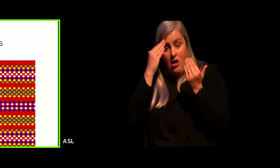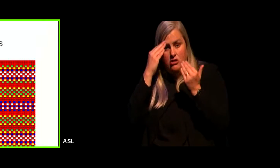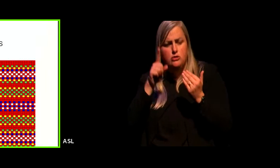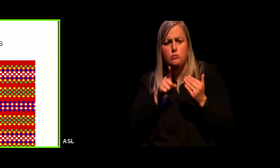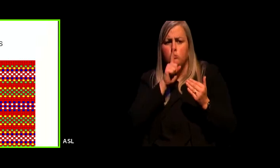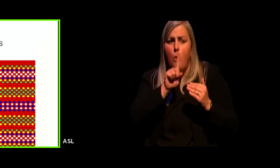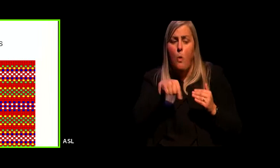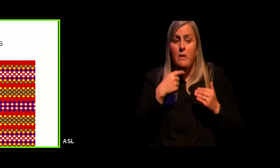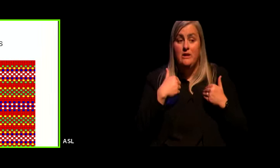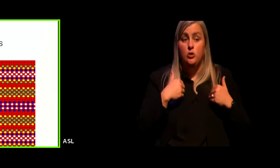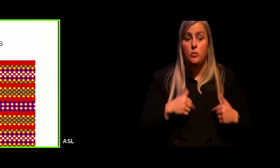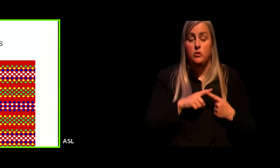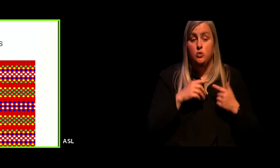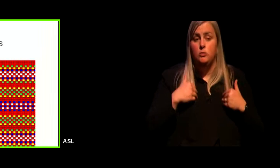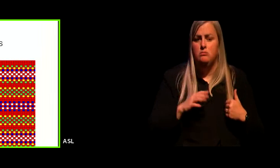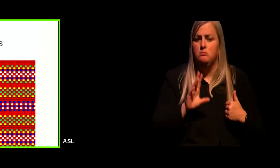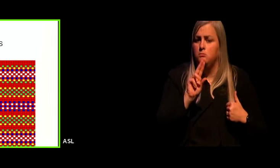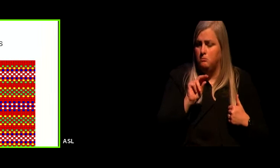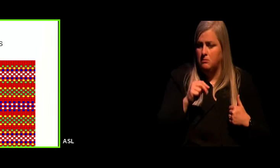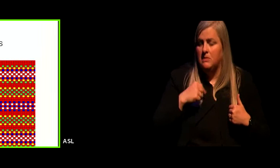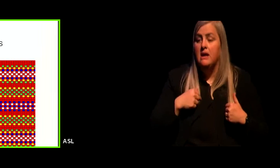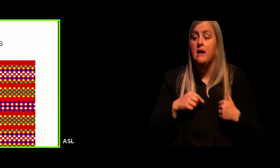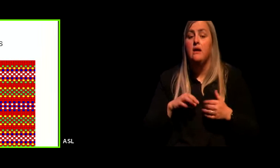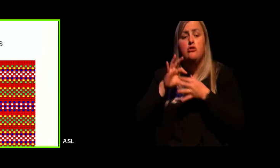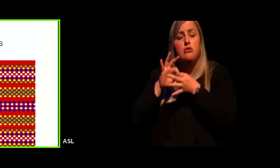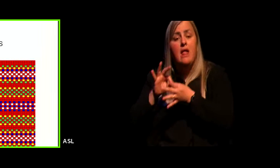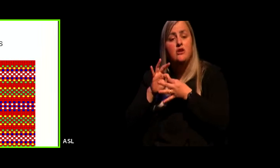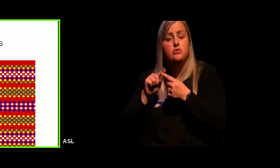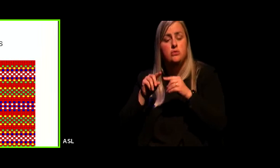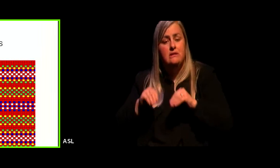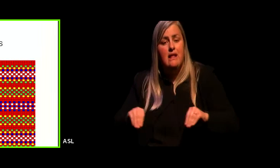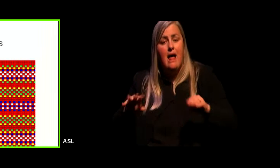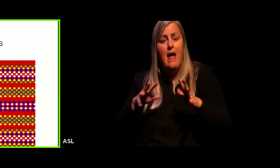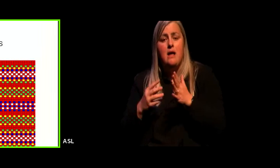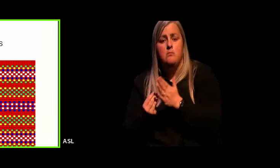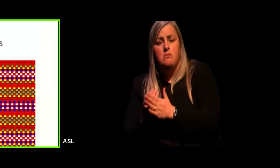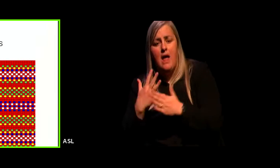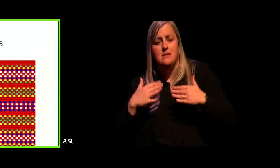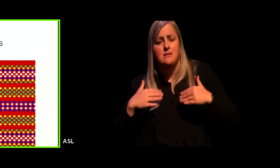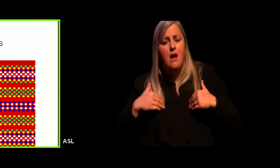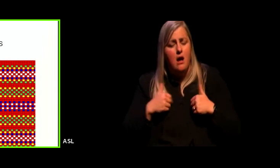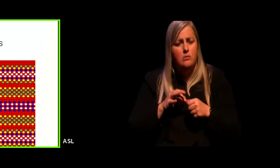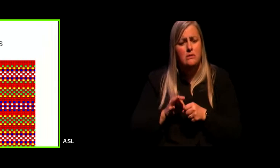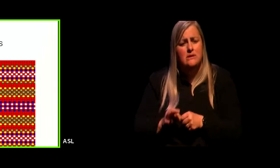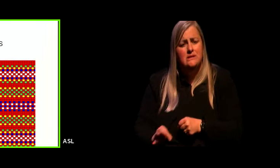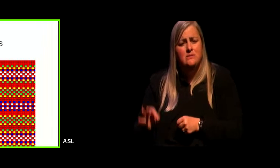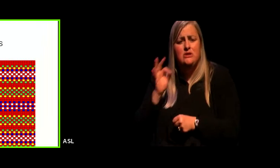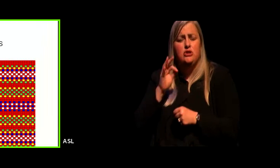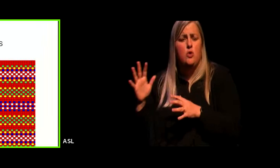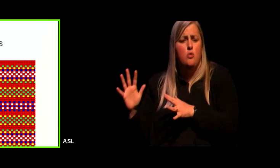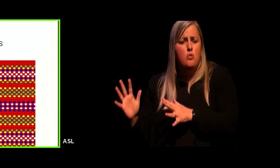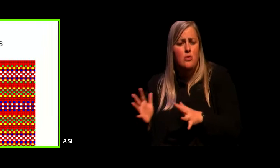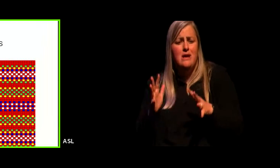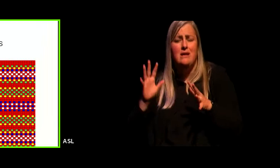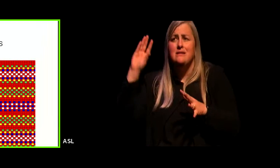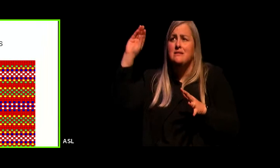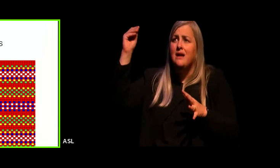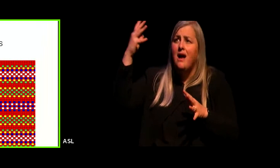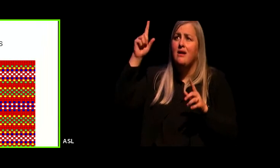relations. I mean relations to land, relations to plants and animals and spirit and the wind and the sun and the